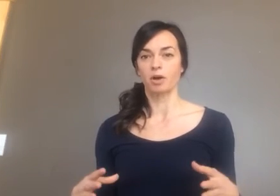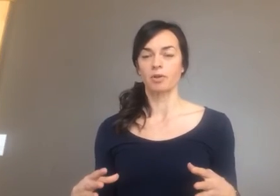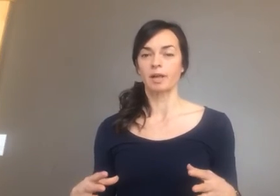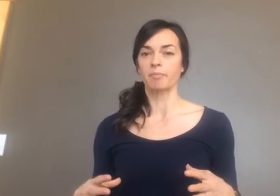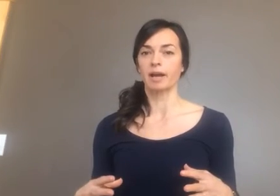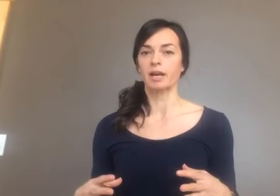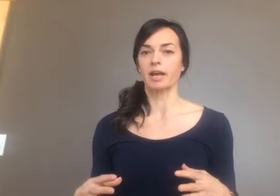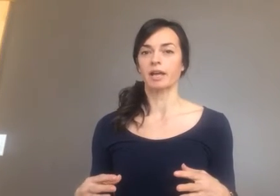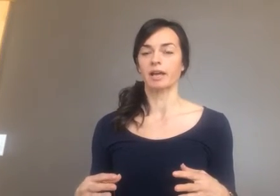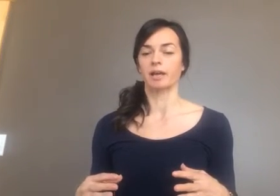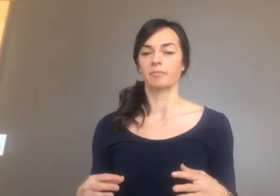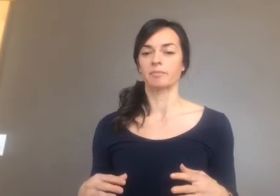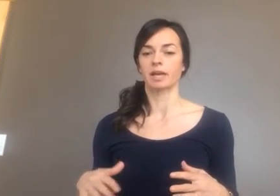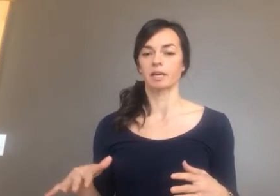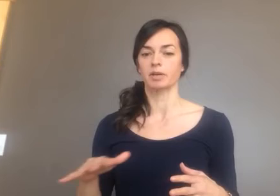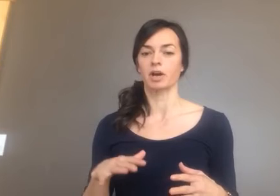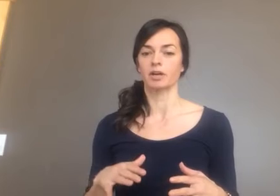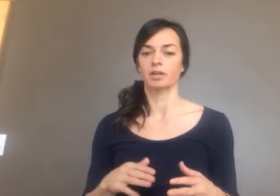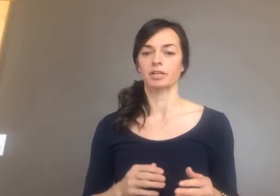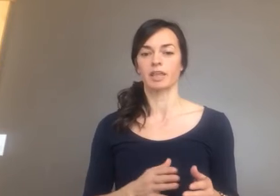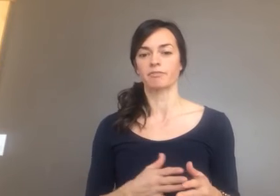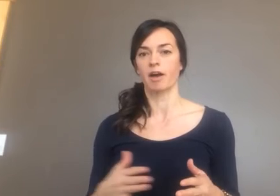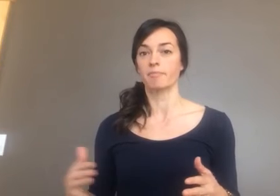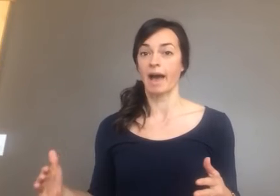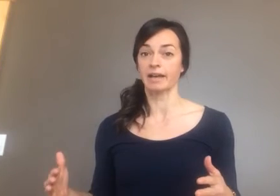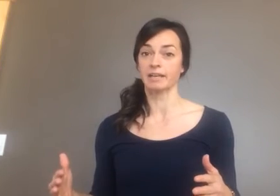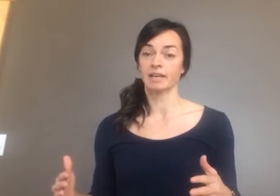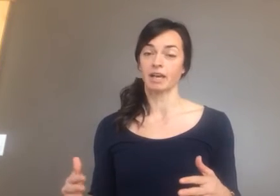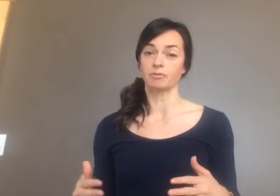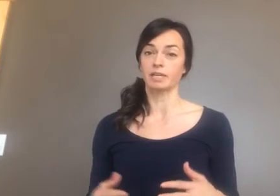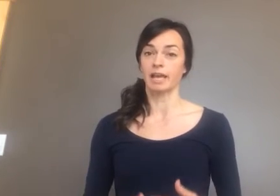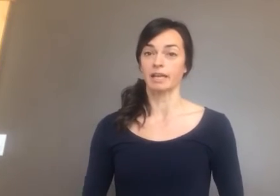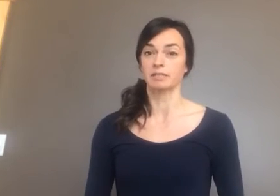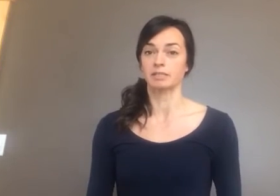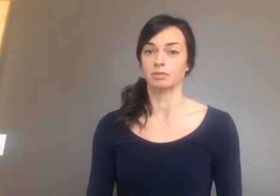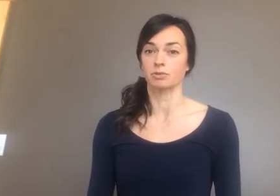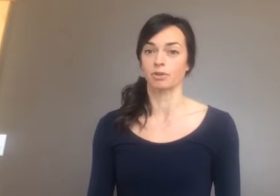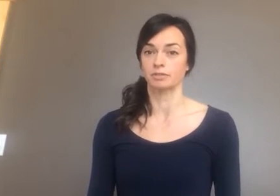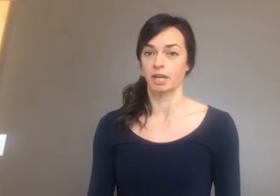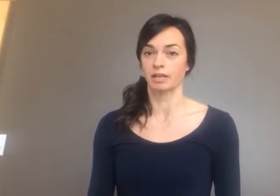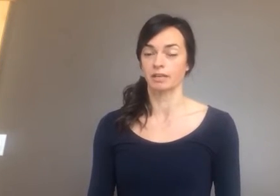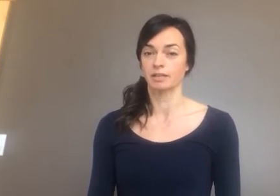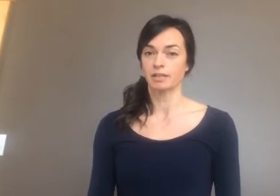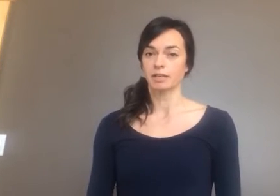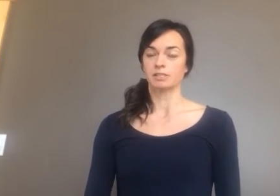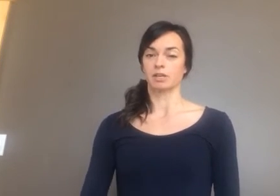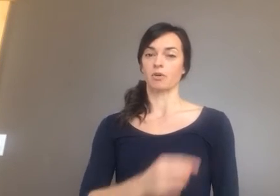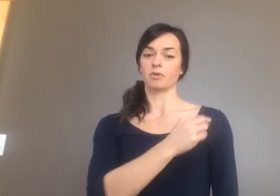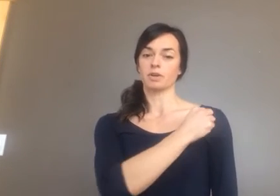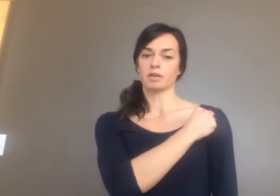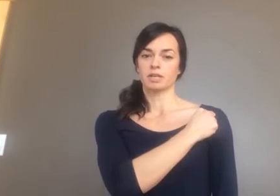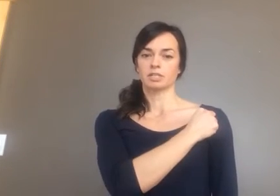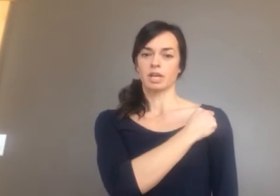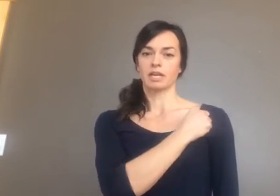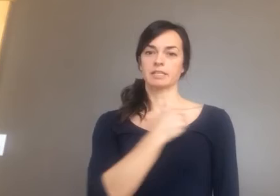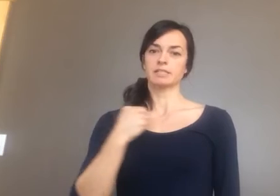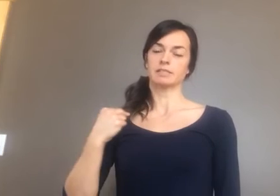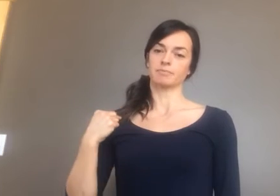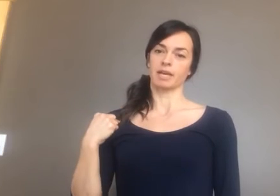Mongol Empire had come and conquered. They fought back and regained control of China. So China's, make our